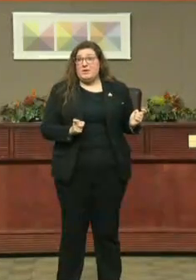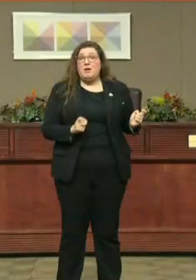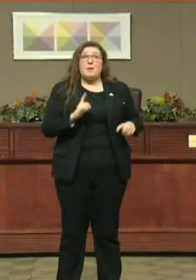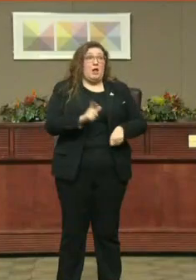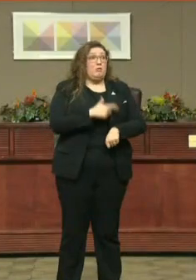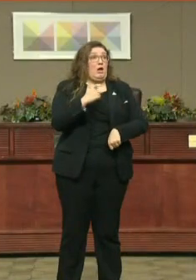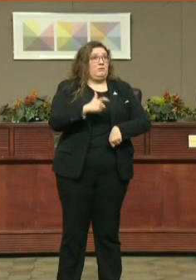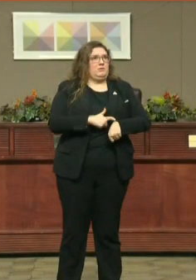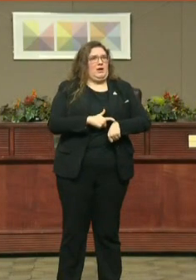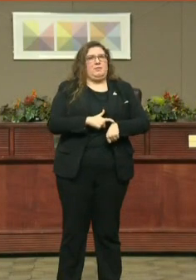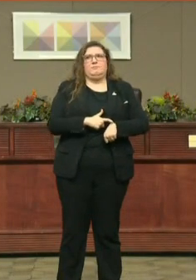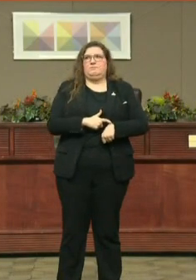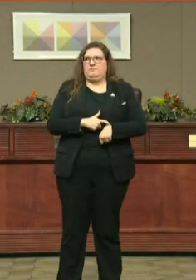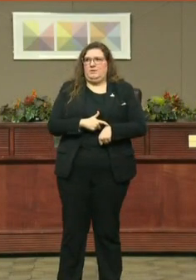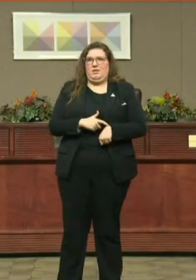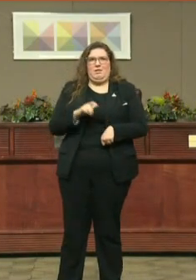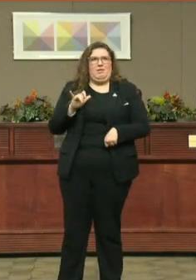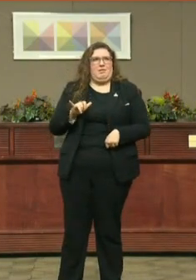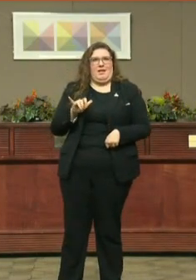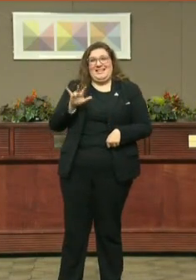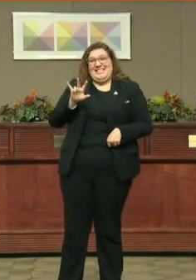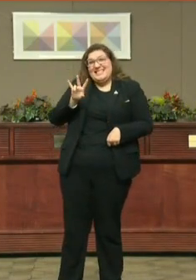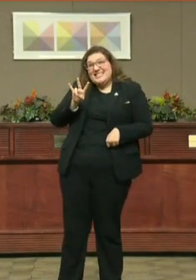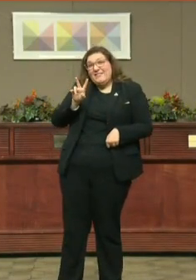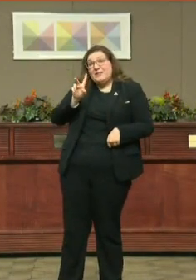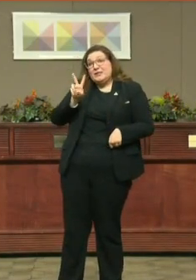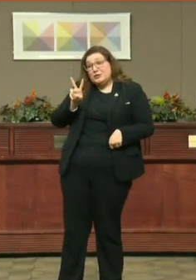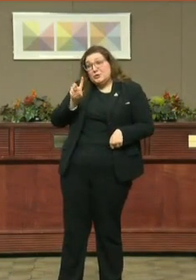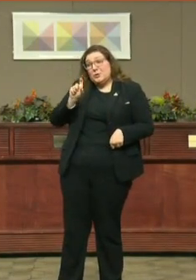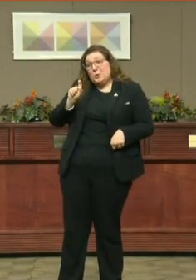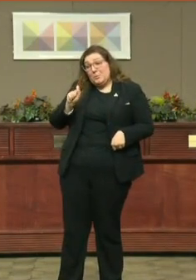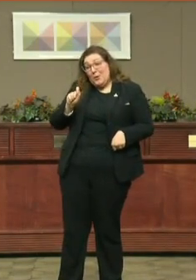million for families and individuals. On the business side,